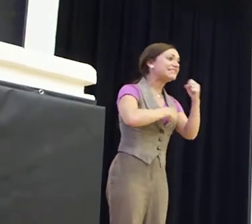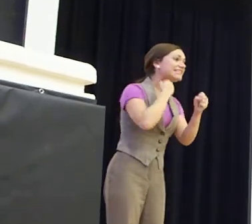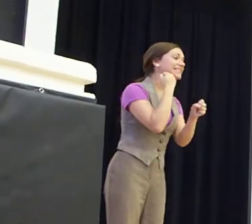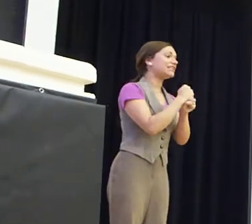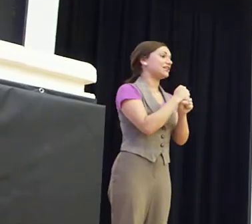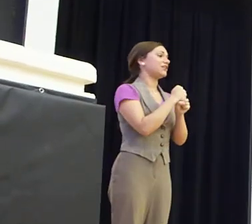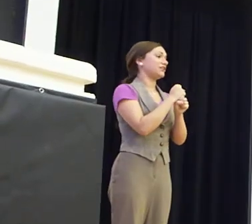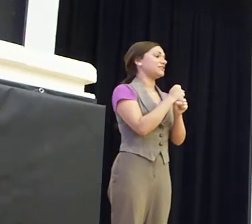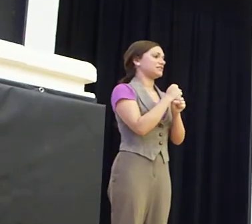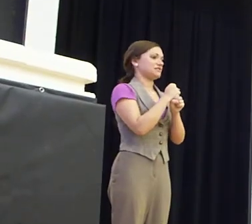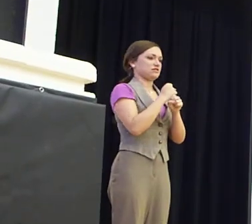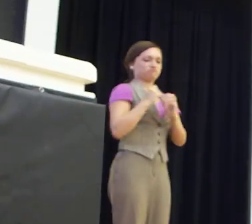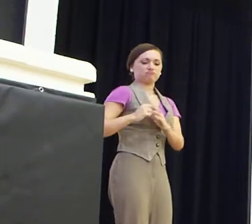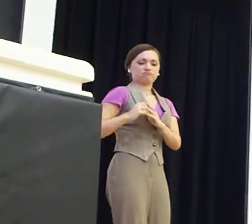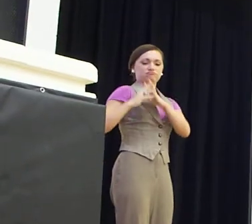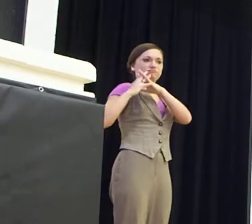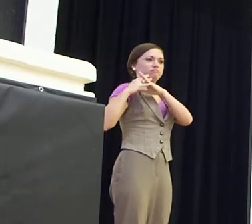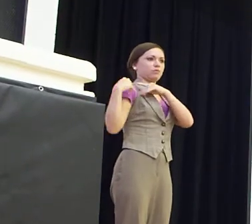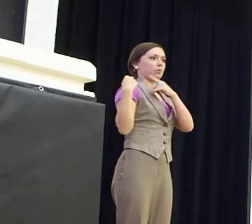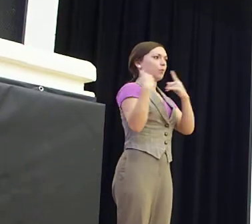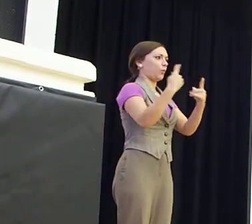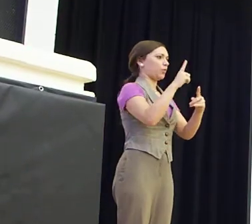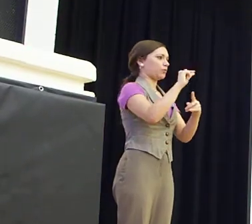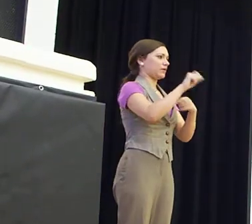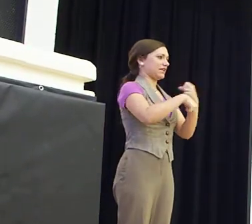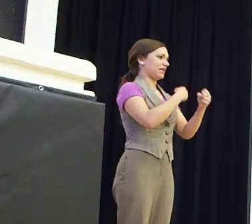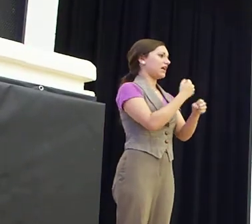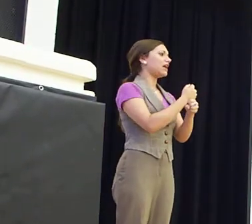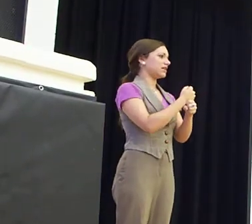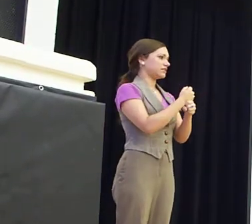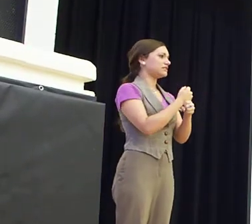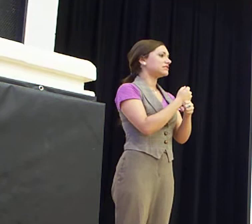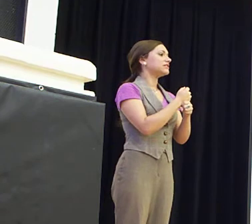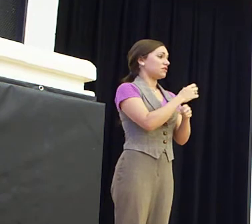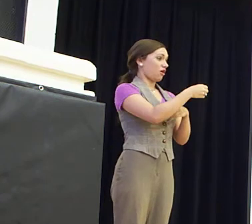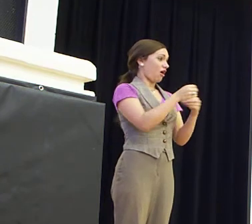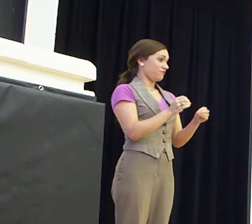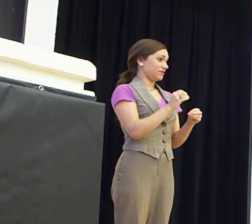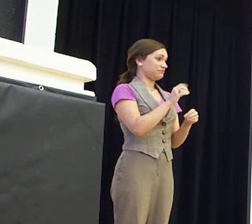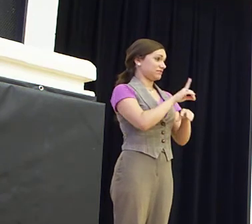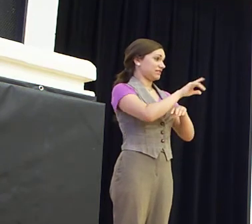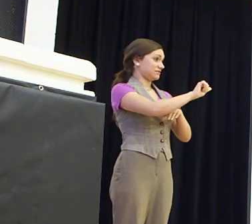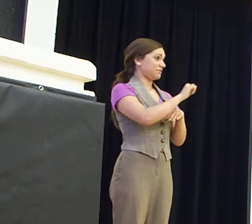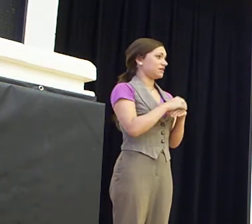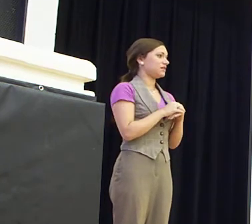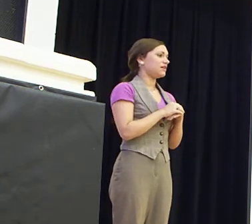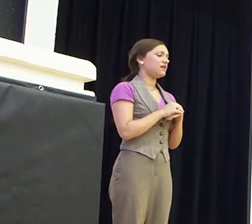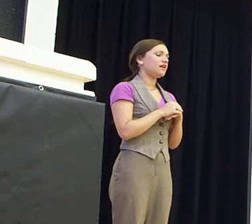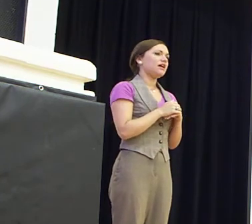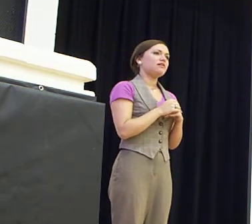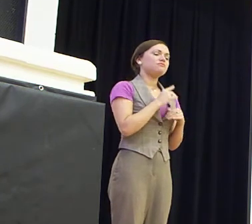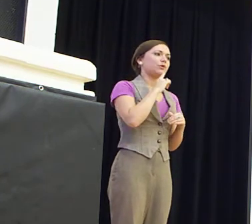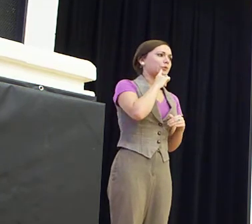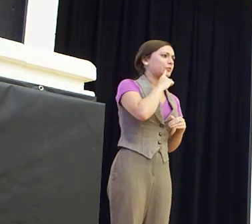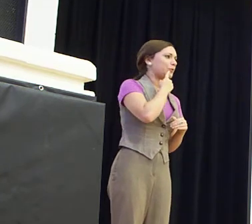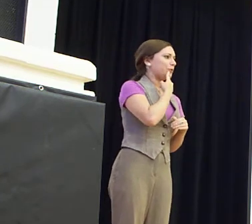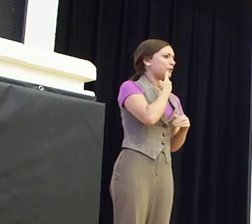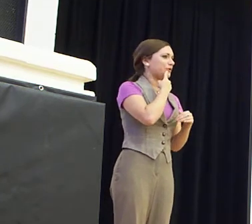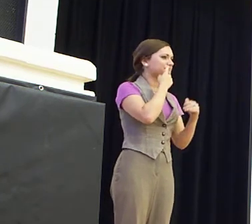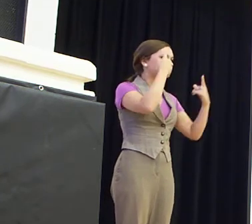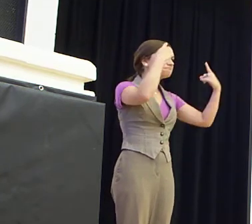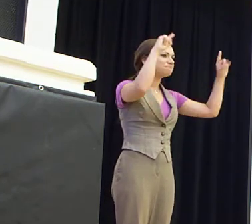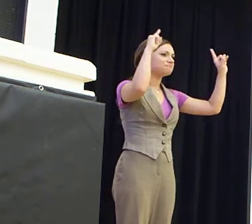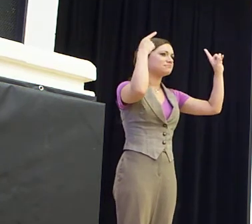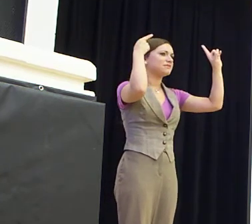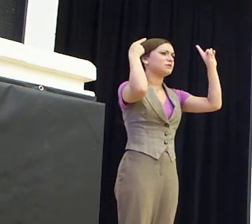Disabilities was established. And it is, as any significant milestone,